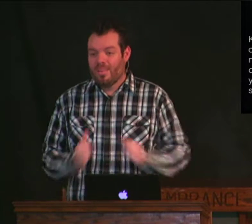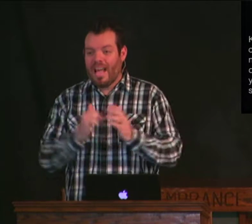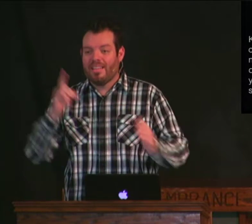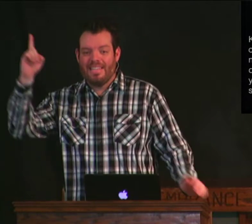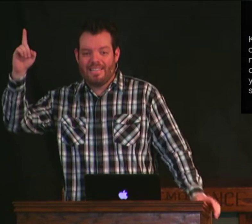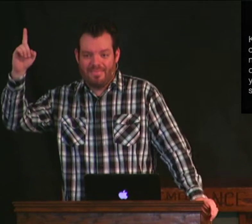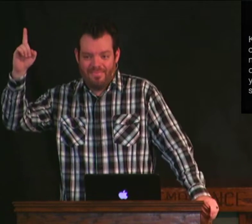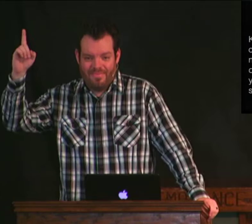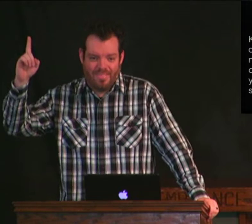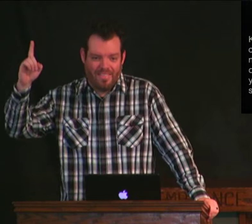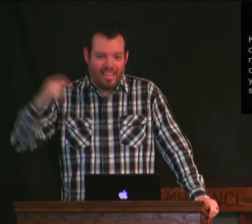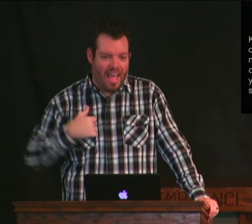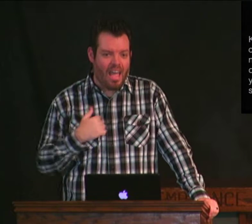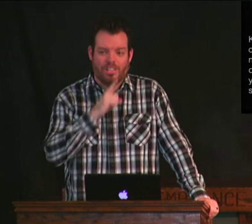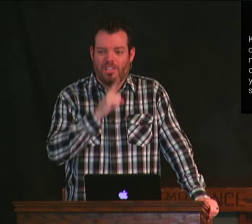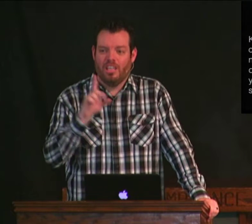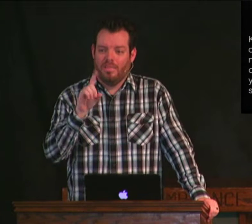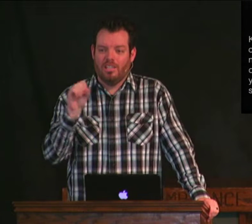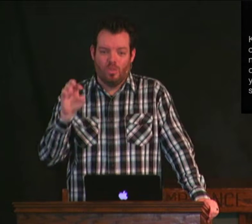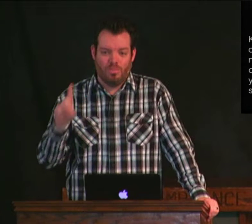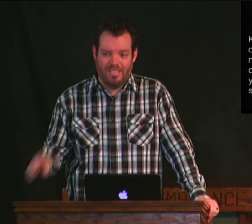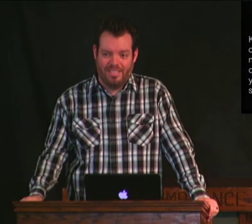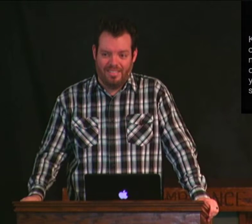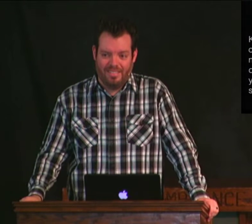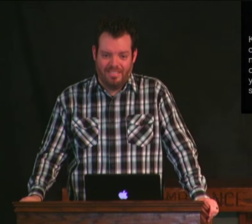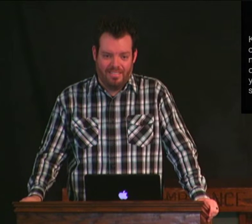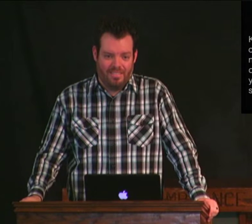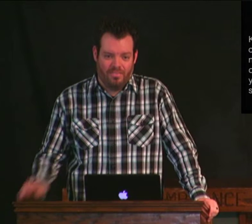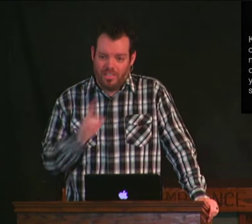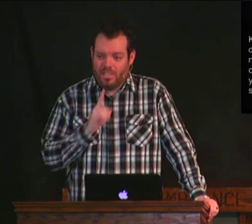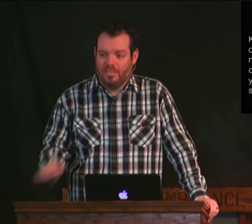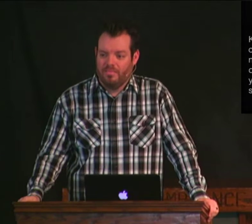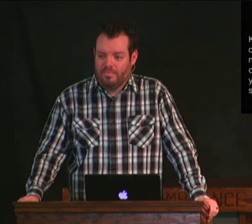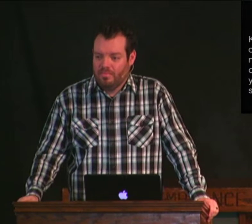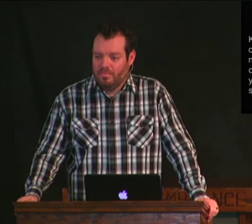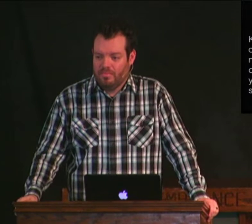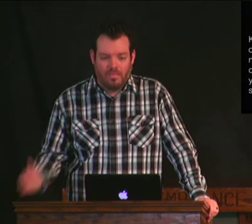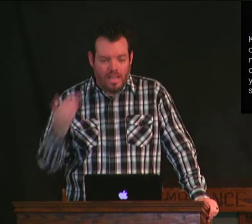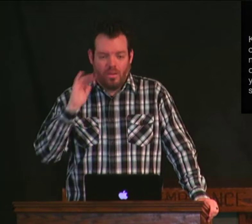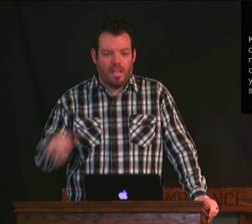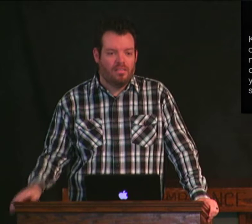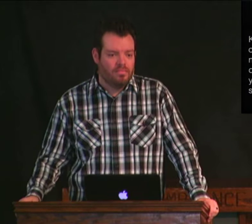Without him, I surely be doomed. For sure. I know that.